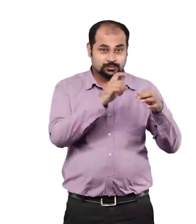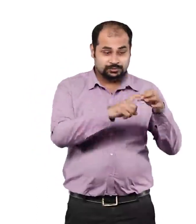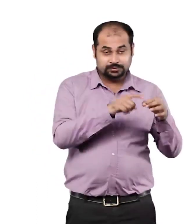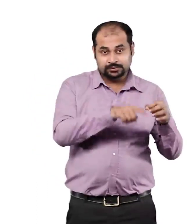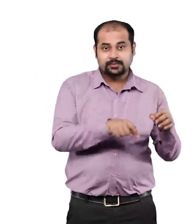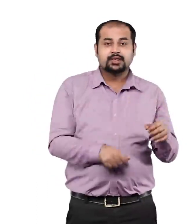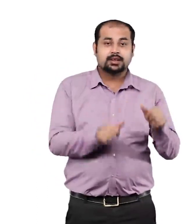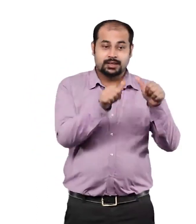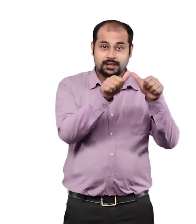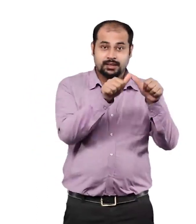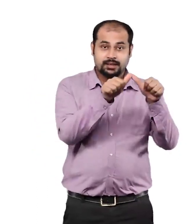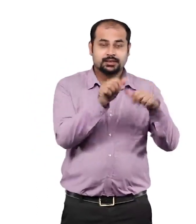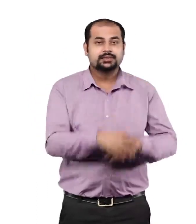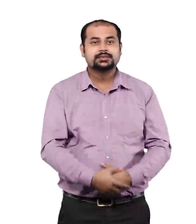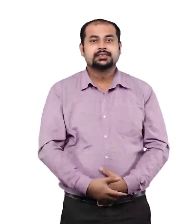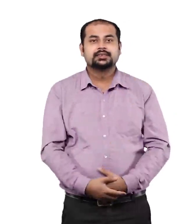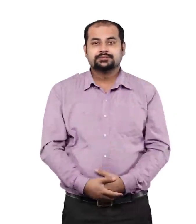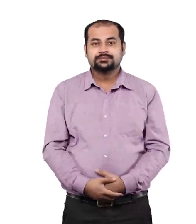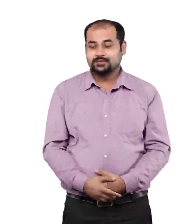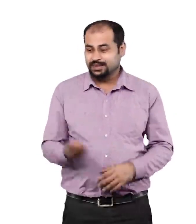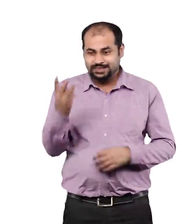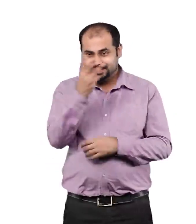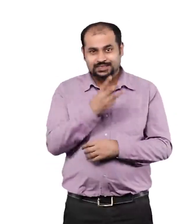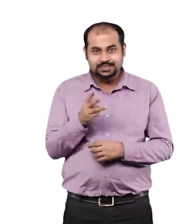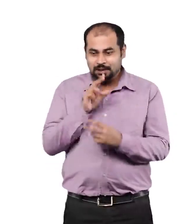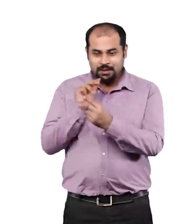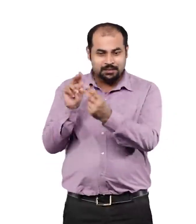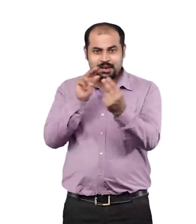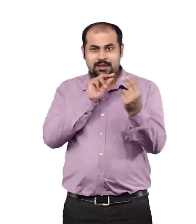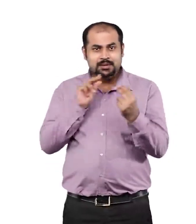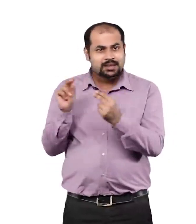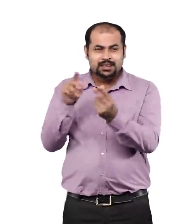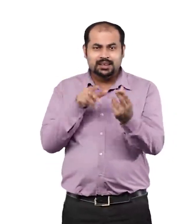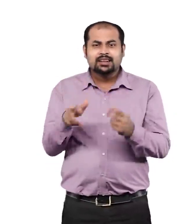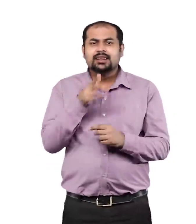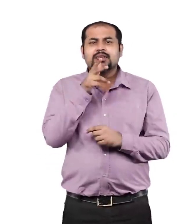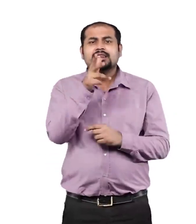Question A. Do you agree with what they said?